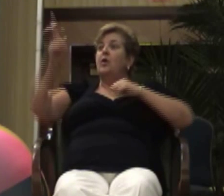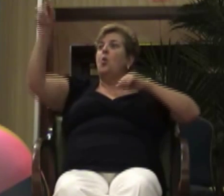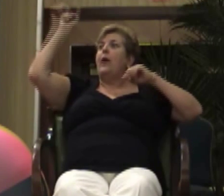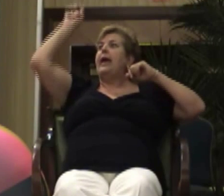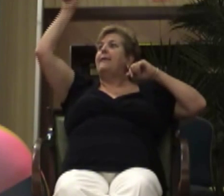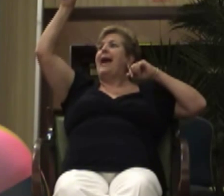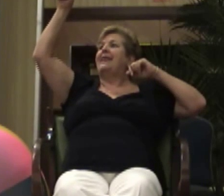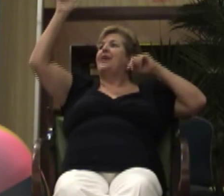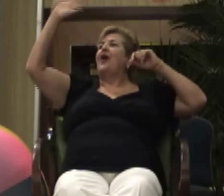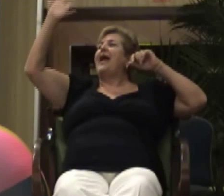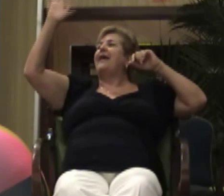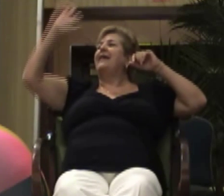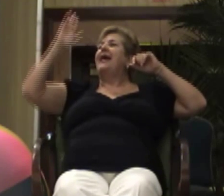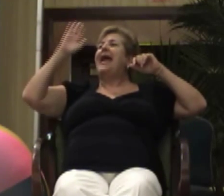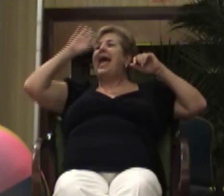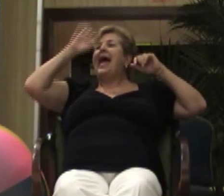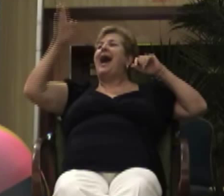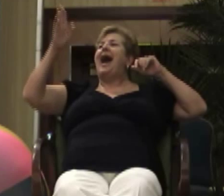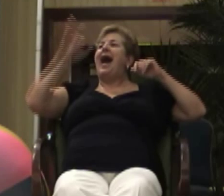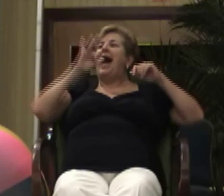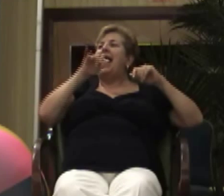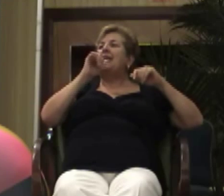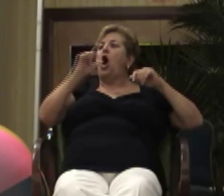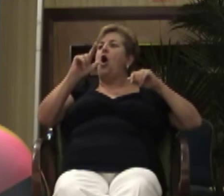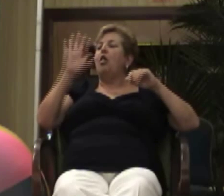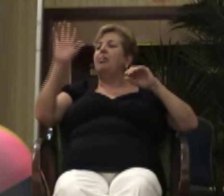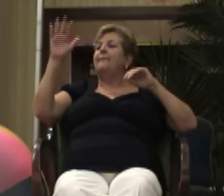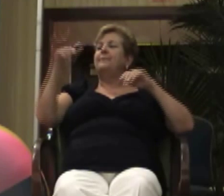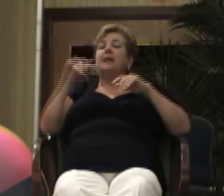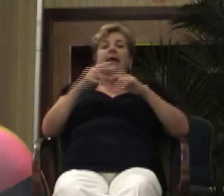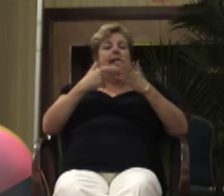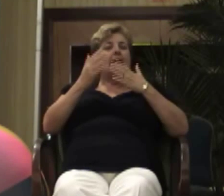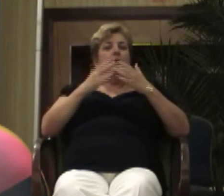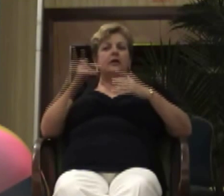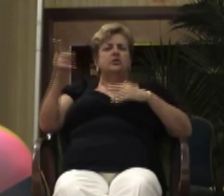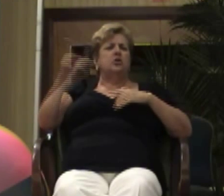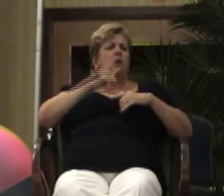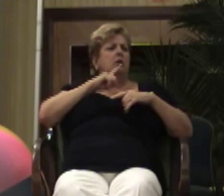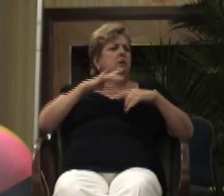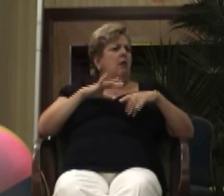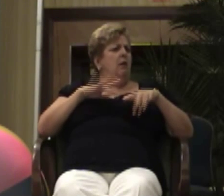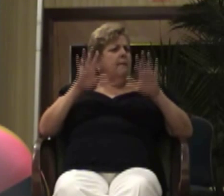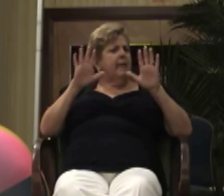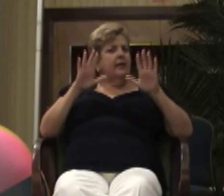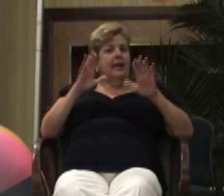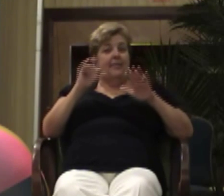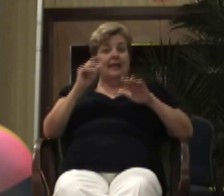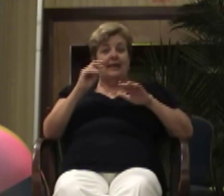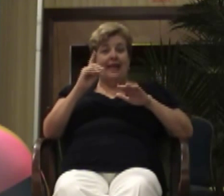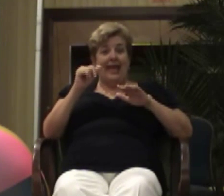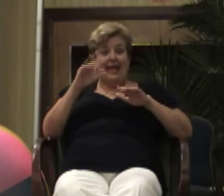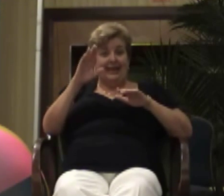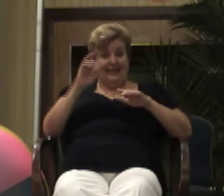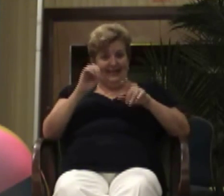Hey, y'all. She was just absolutely magnificent. And then Candace, what a happy hooker.